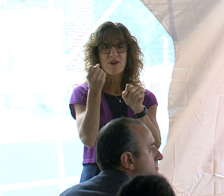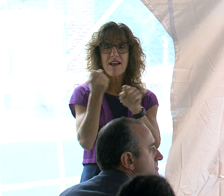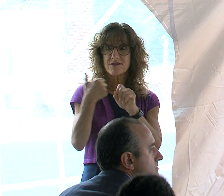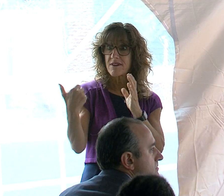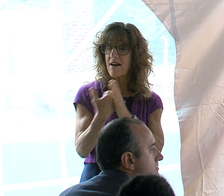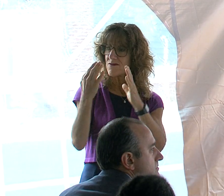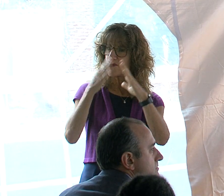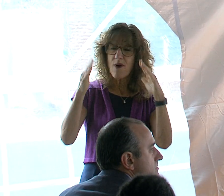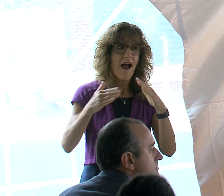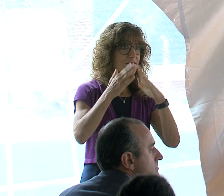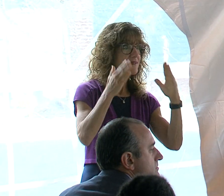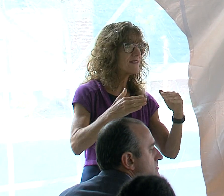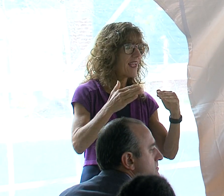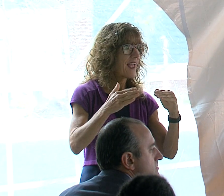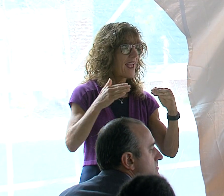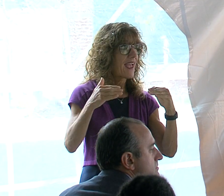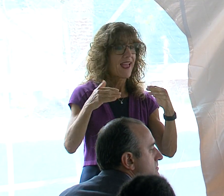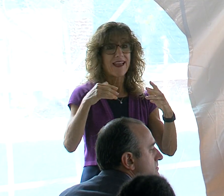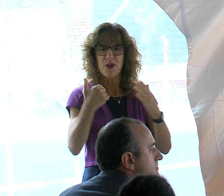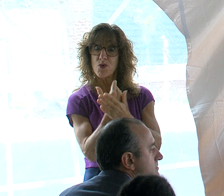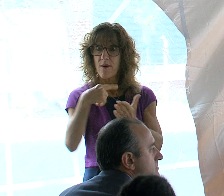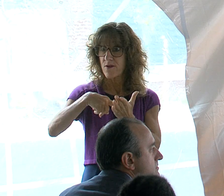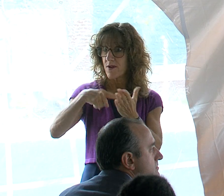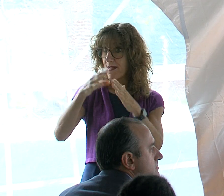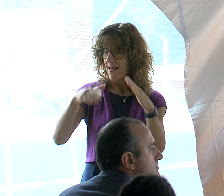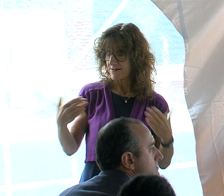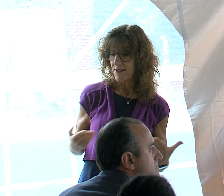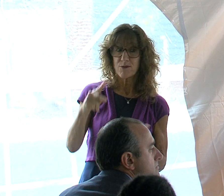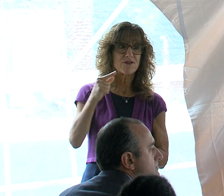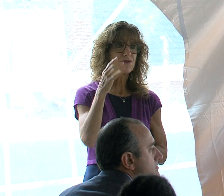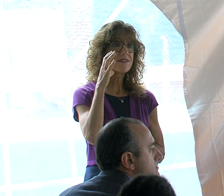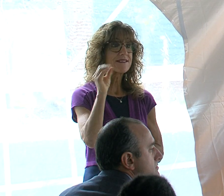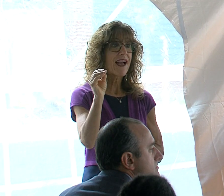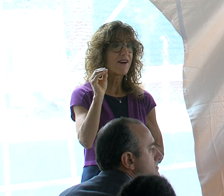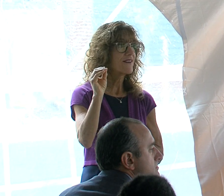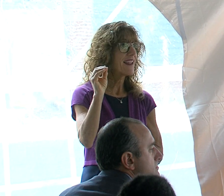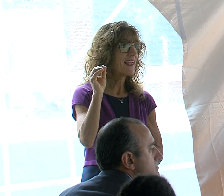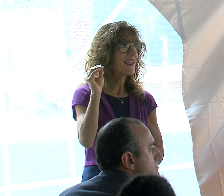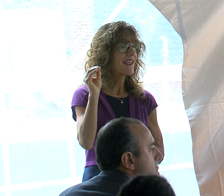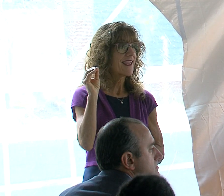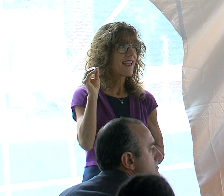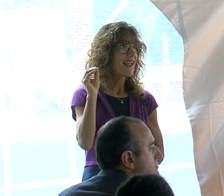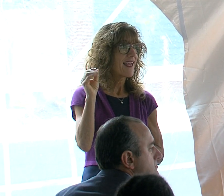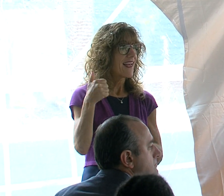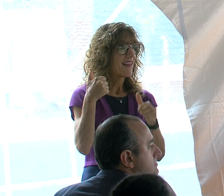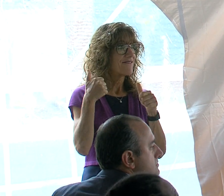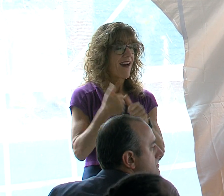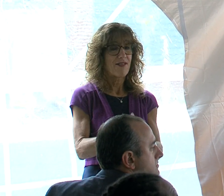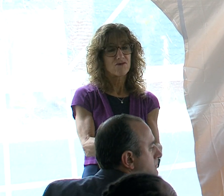new housing, new affordable housing in Prince George's County based on the